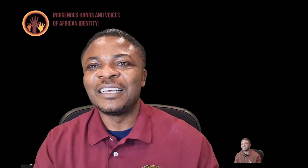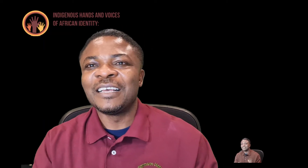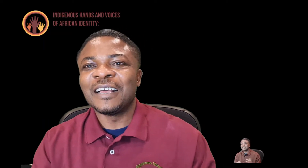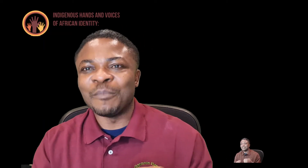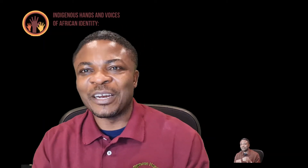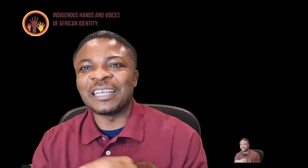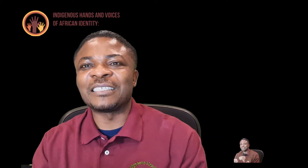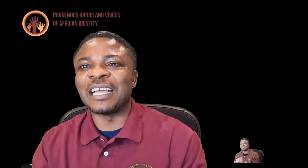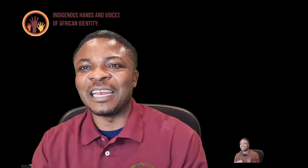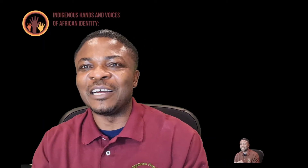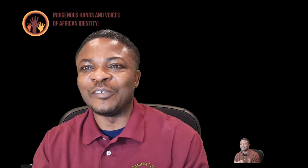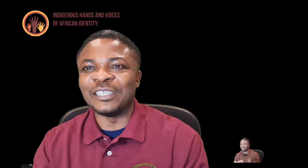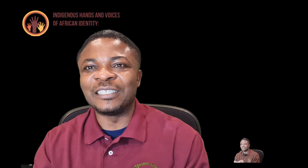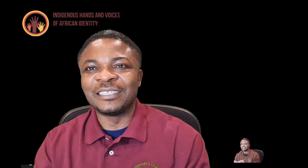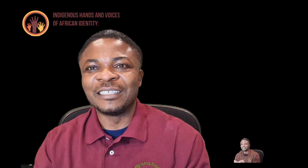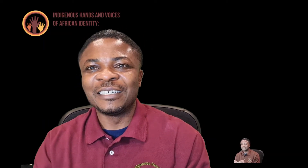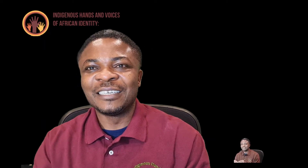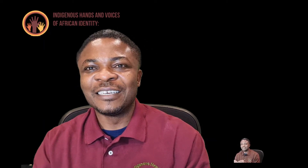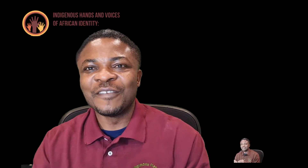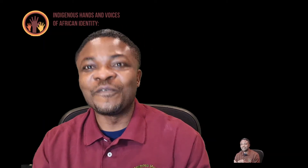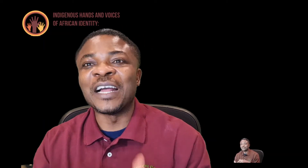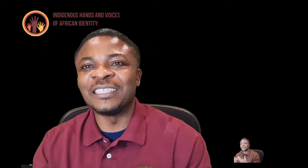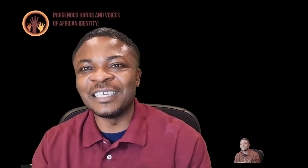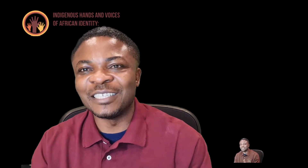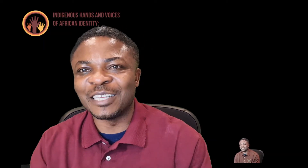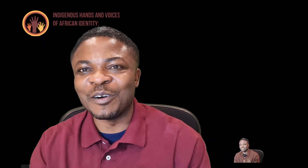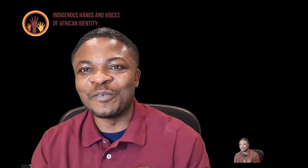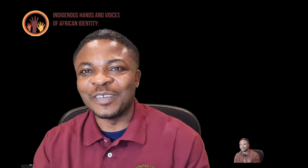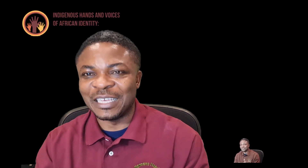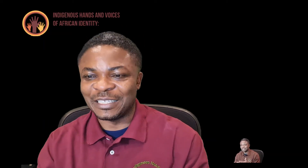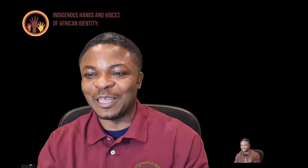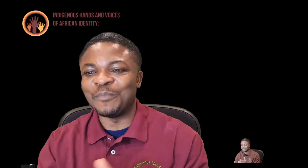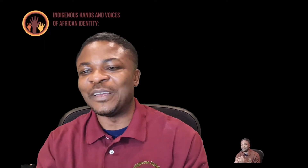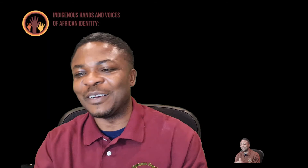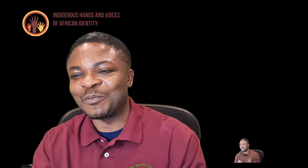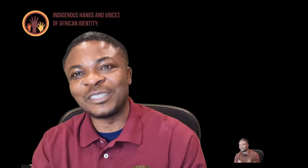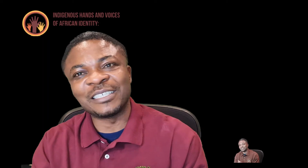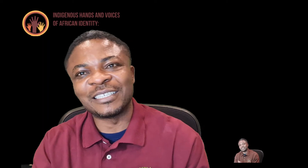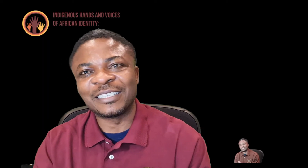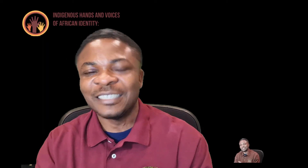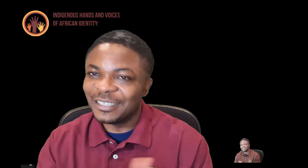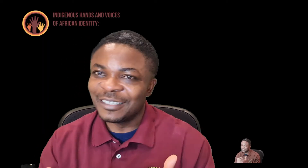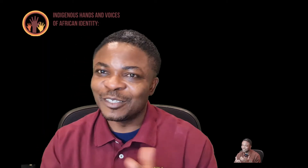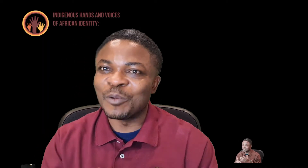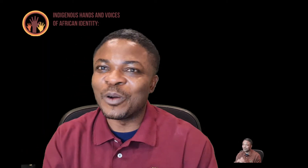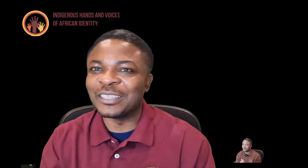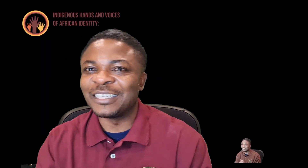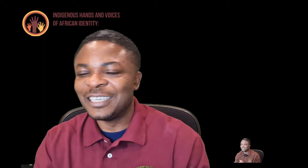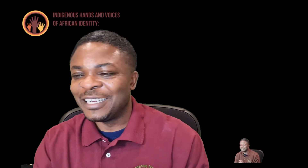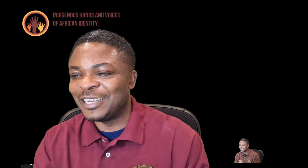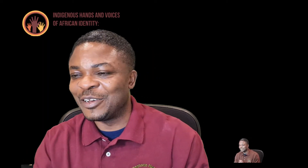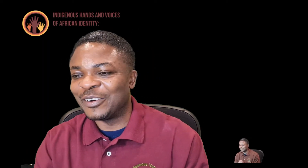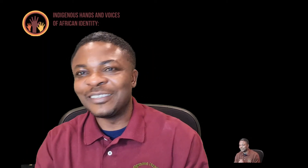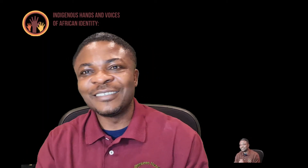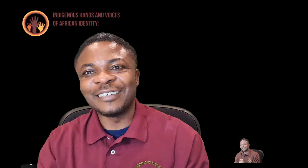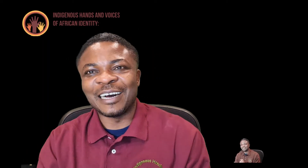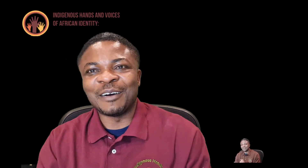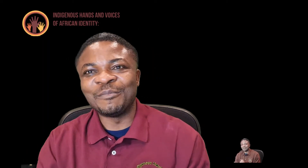fact, American Sign Language finds itself in Zambia, which is somewhat,